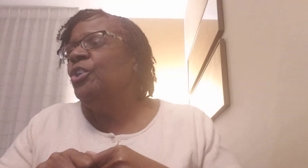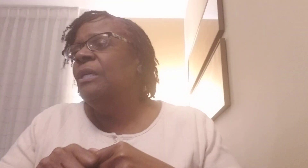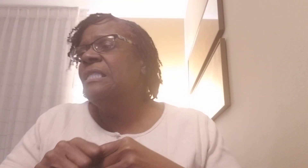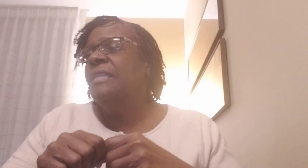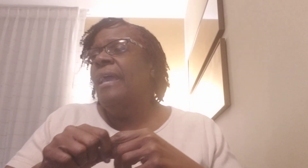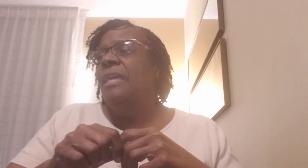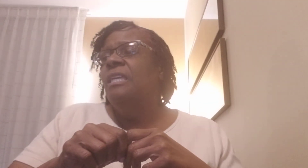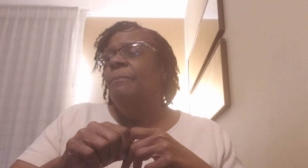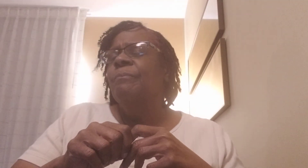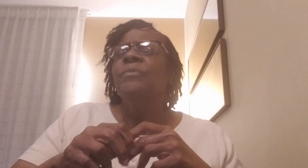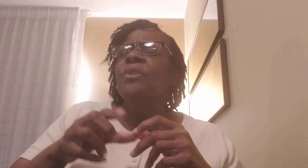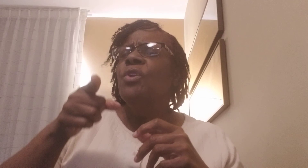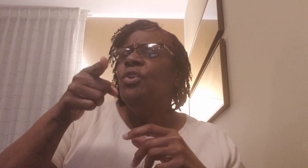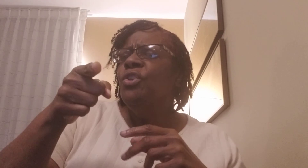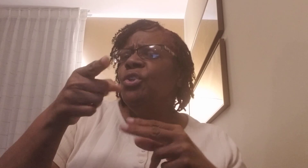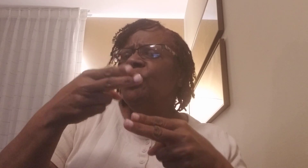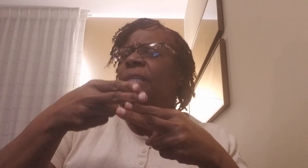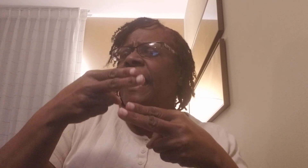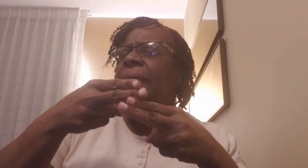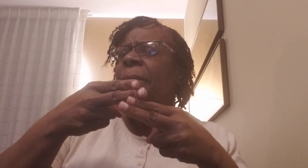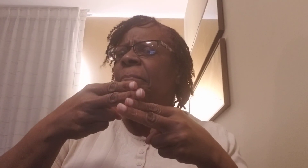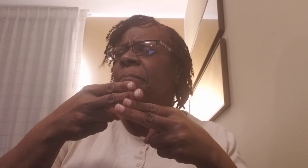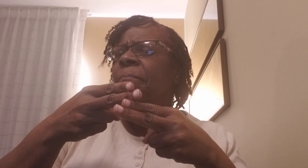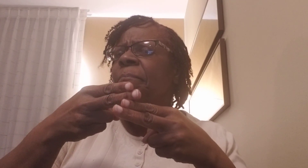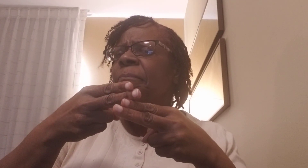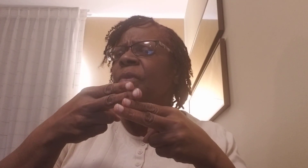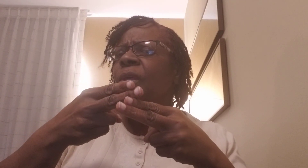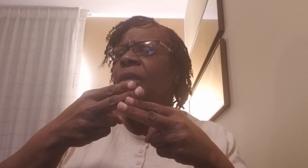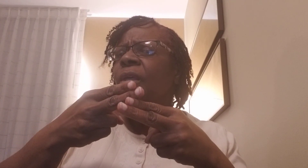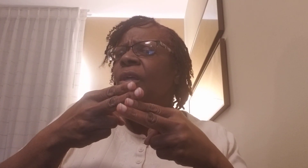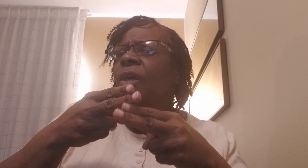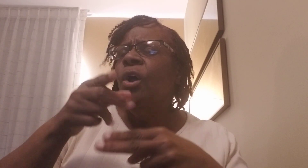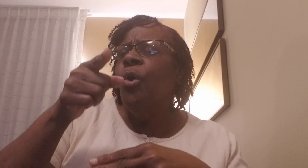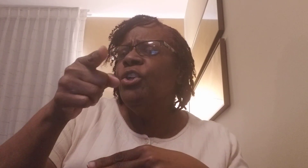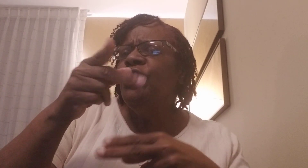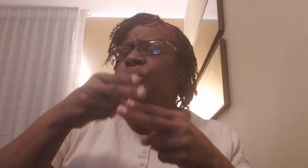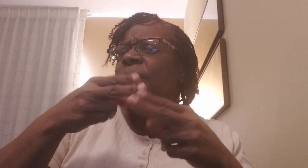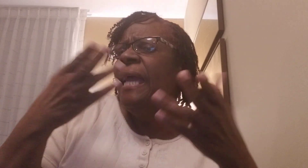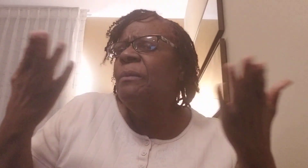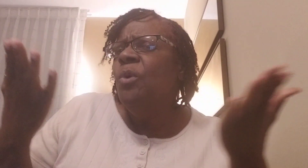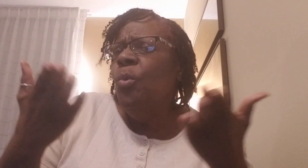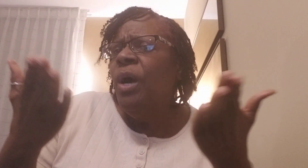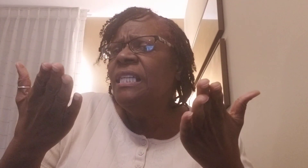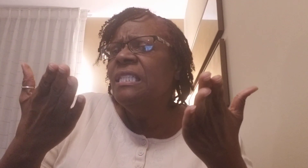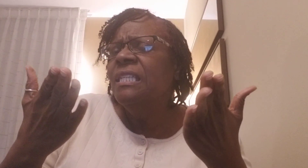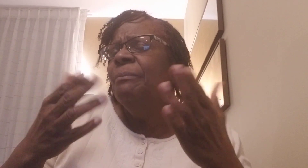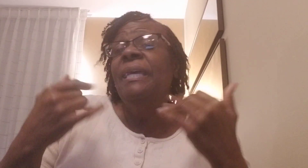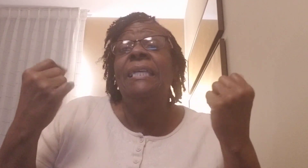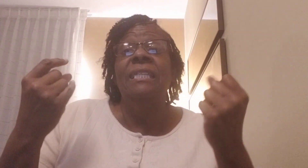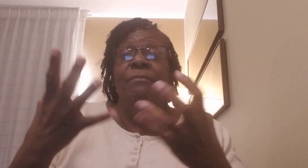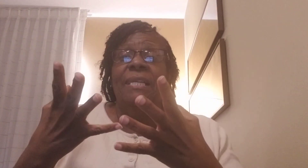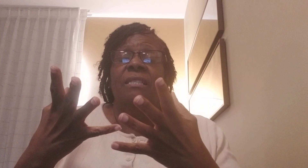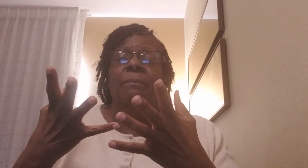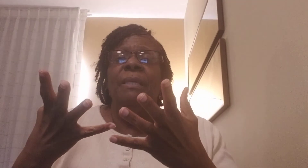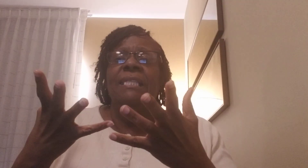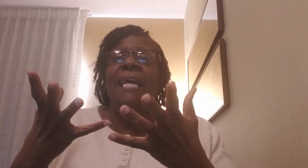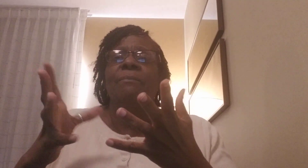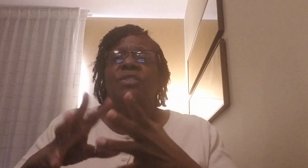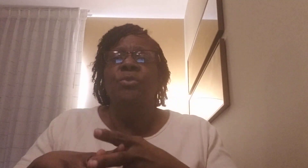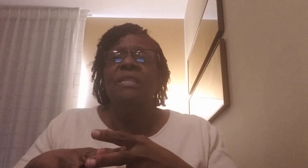can say, you name, or you name what? Many times students